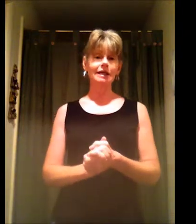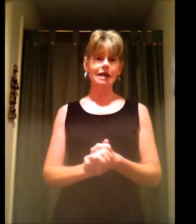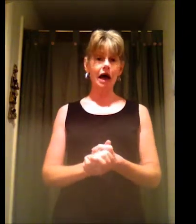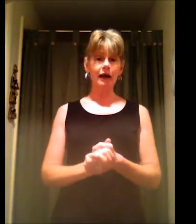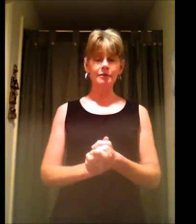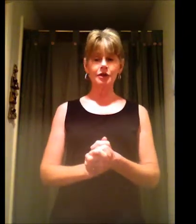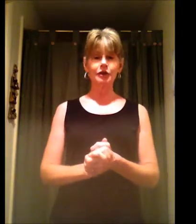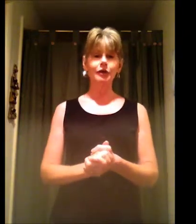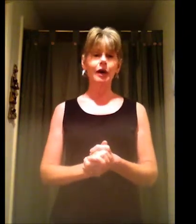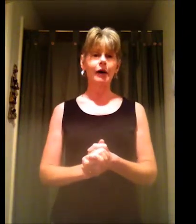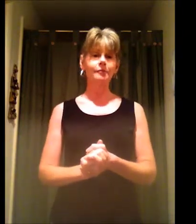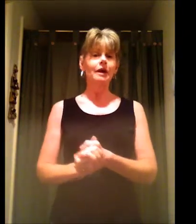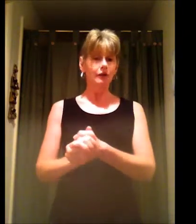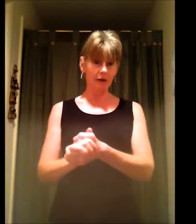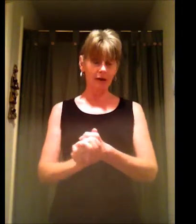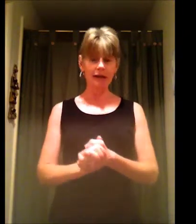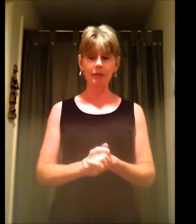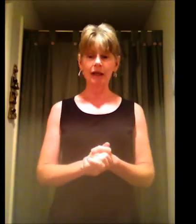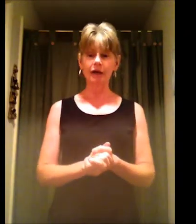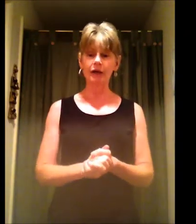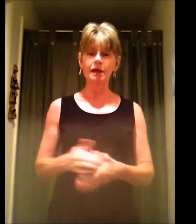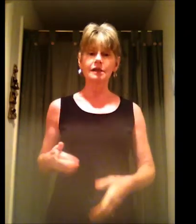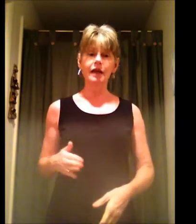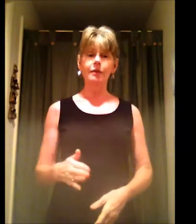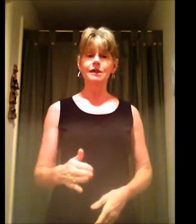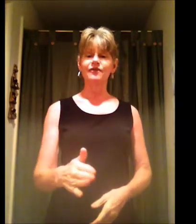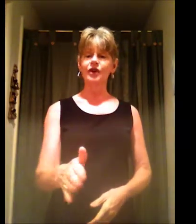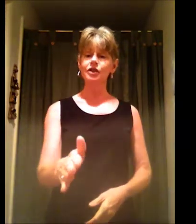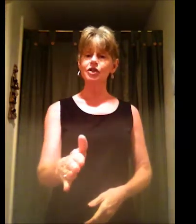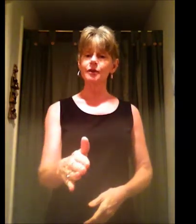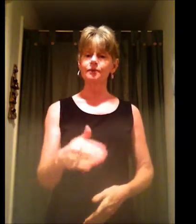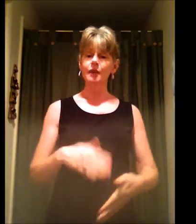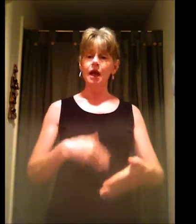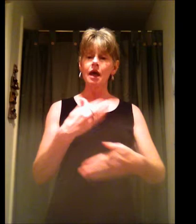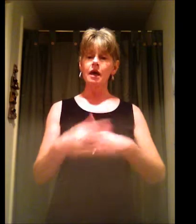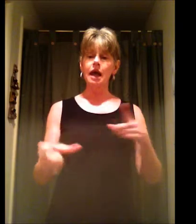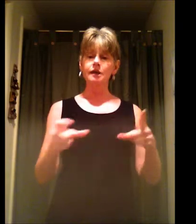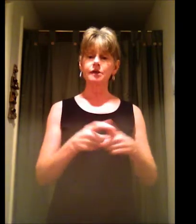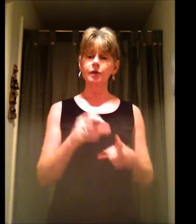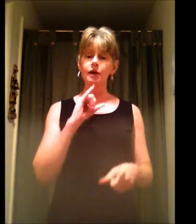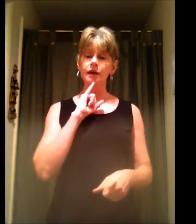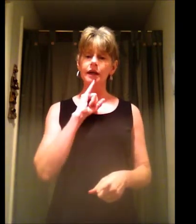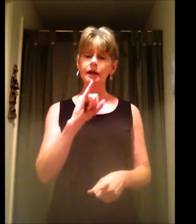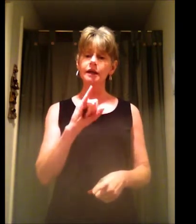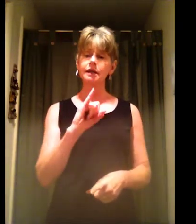of time to look those up later. So that was fish. Next word